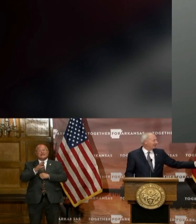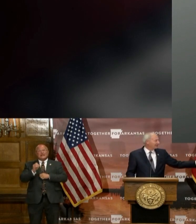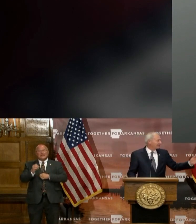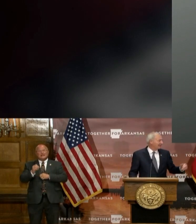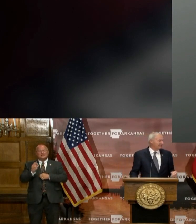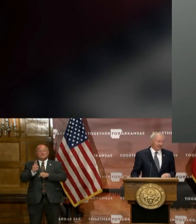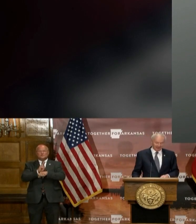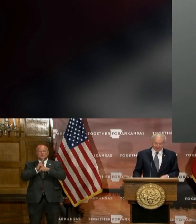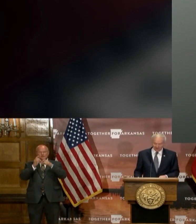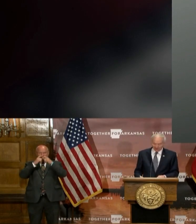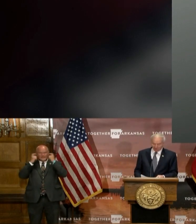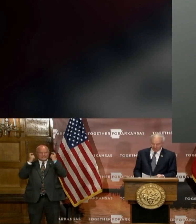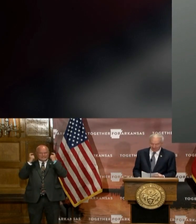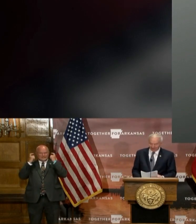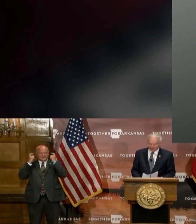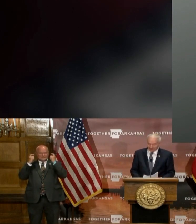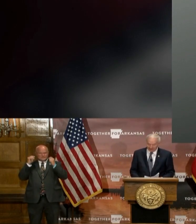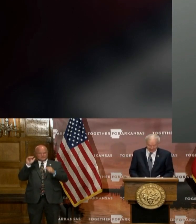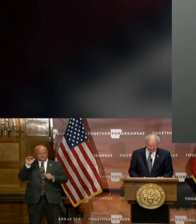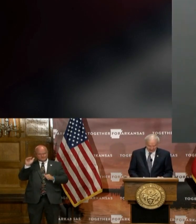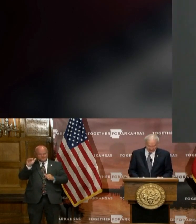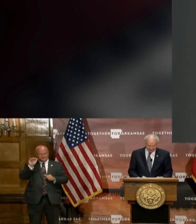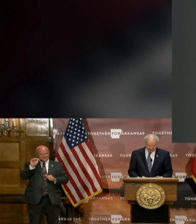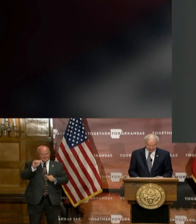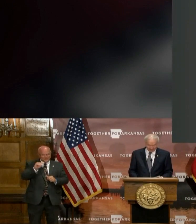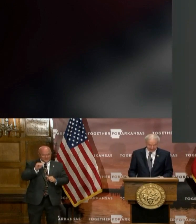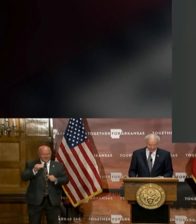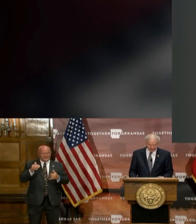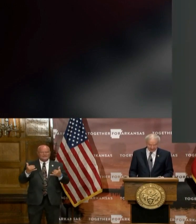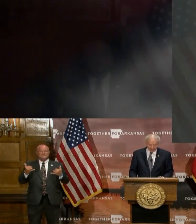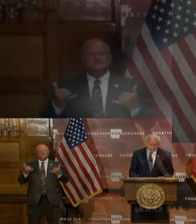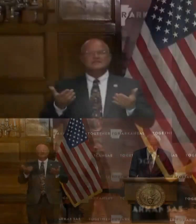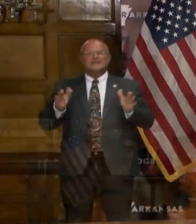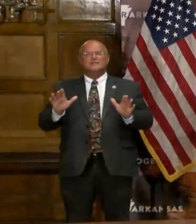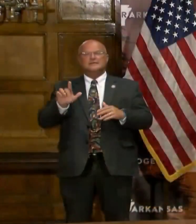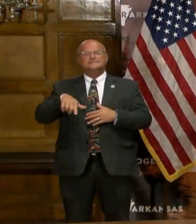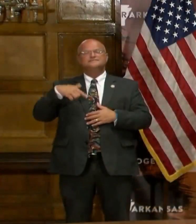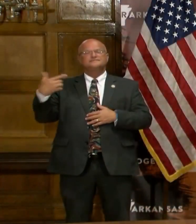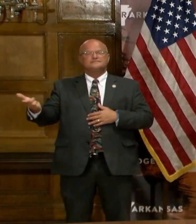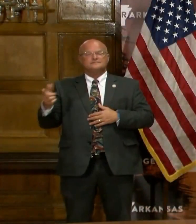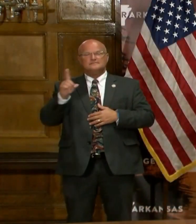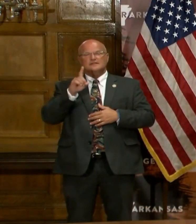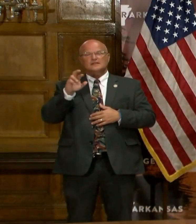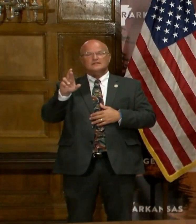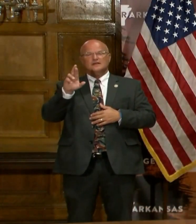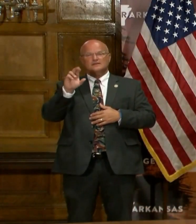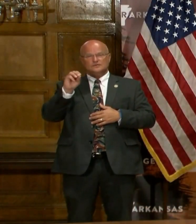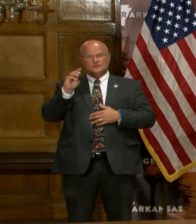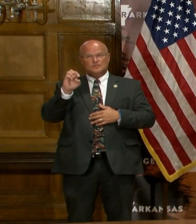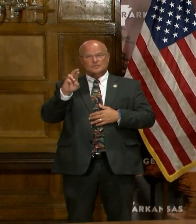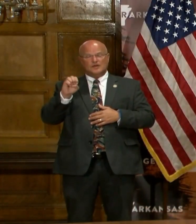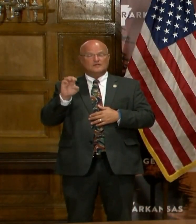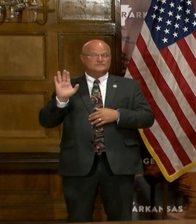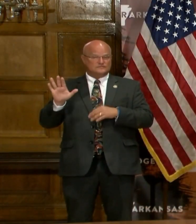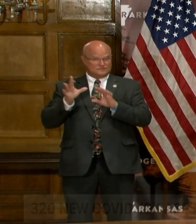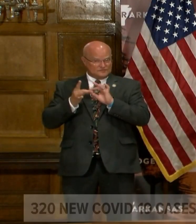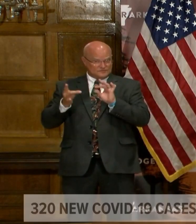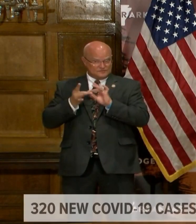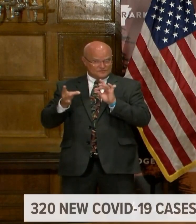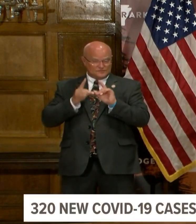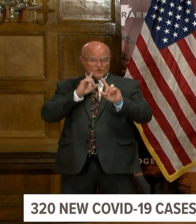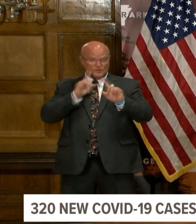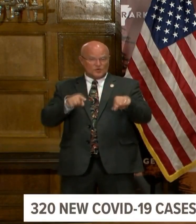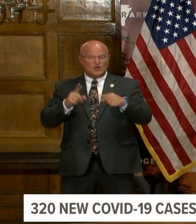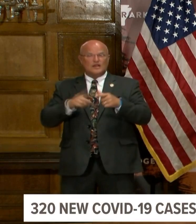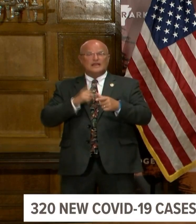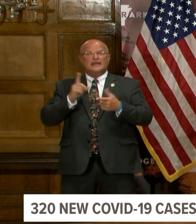wear a face covering, just some reminders. And with that, let me turn it over to Dr. Romero for his report,